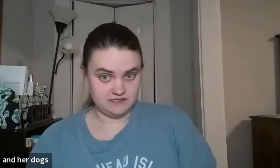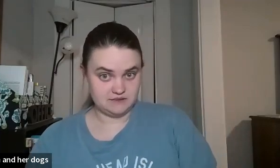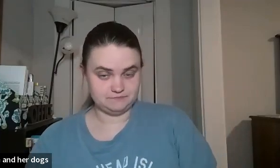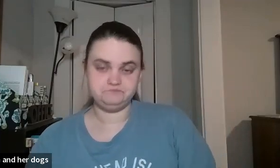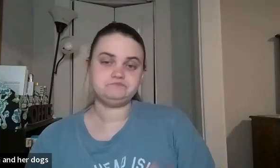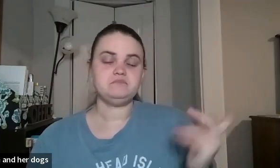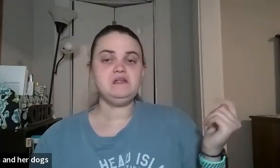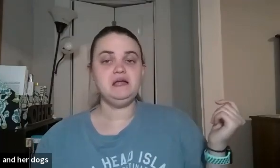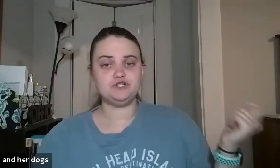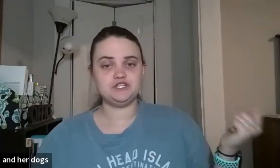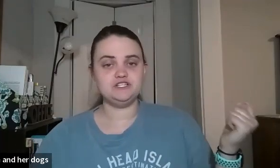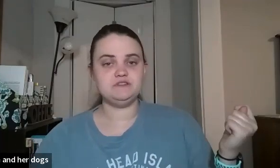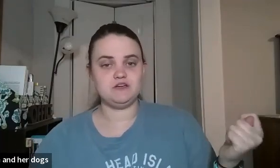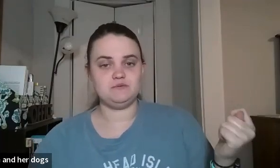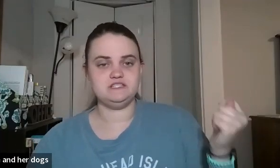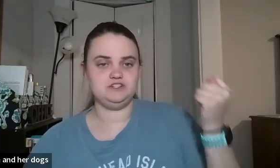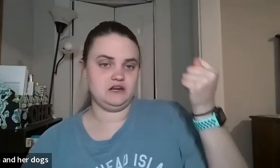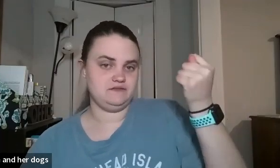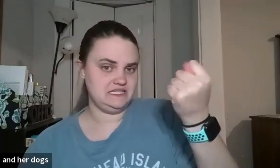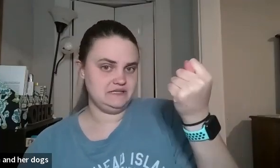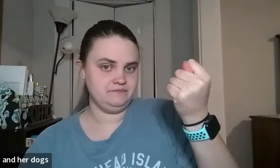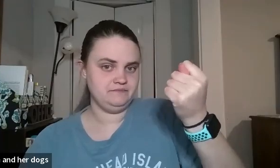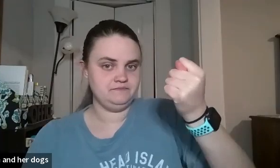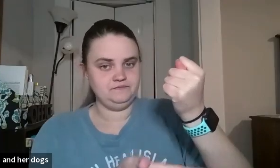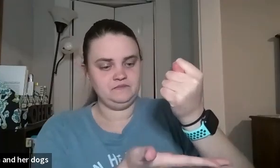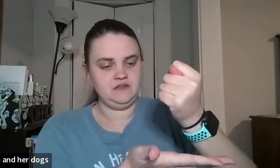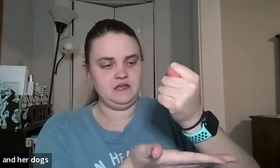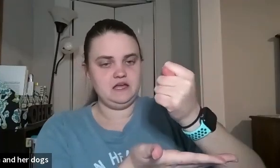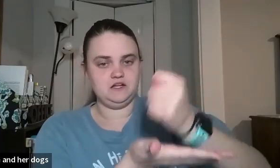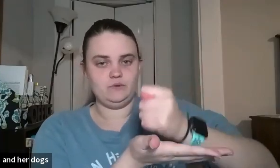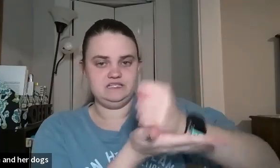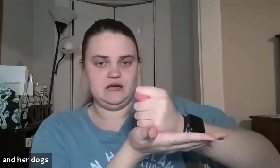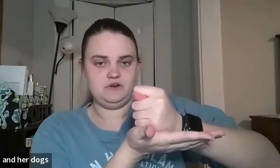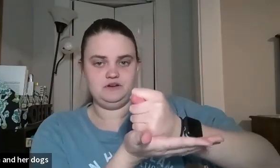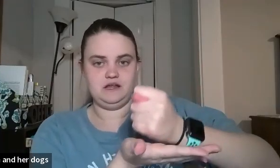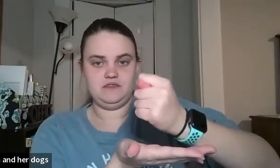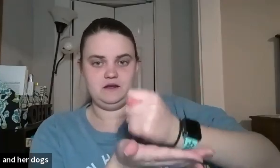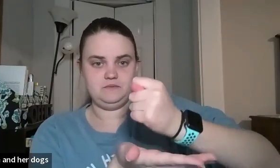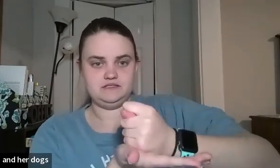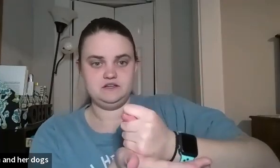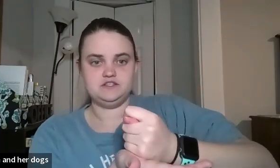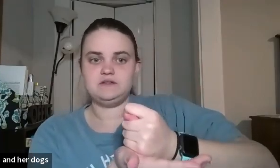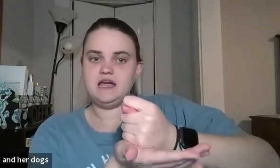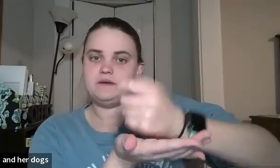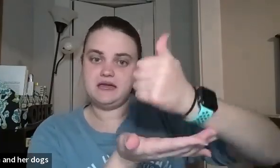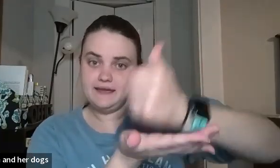therapist. And what you're going to do with therapist is you're going to have a T and you're going to tap it on your hand, therapist. So like how we had